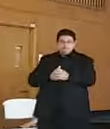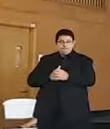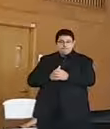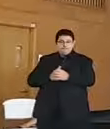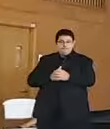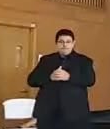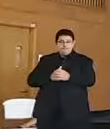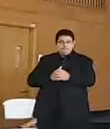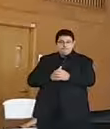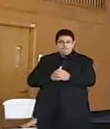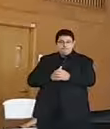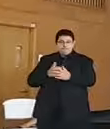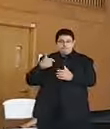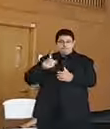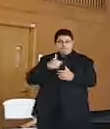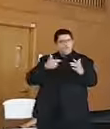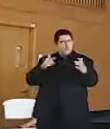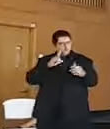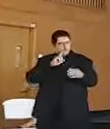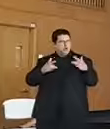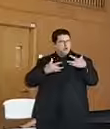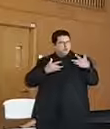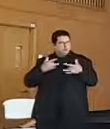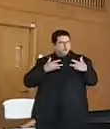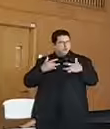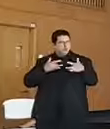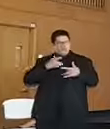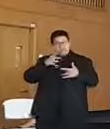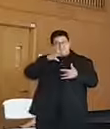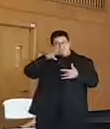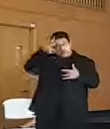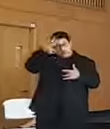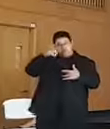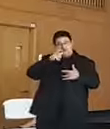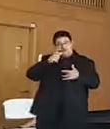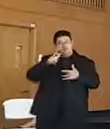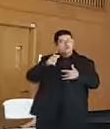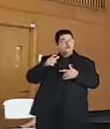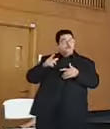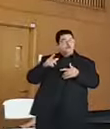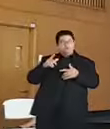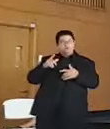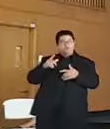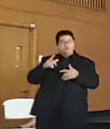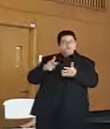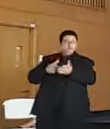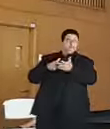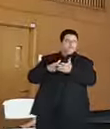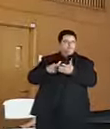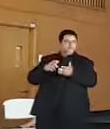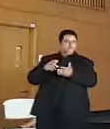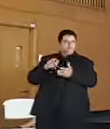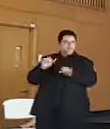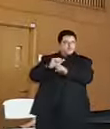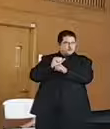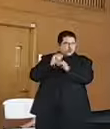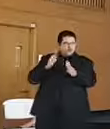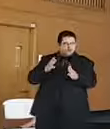are certainly concerned about the parents who are essential workers where virtual school doesn't work well for